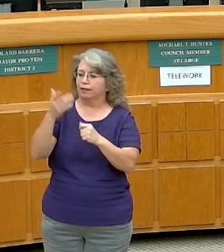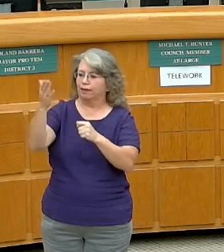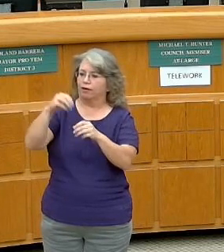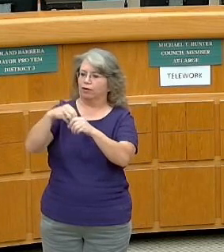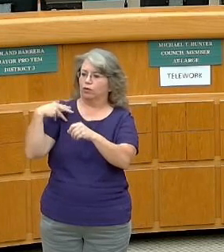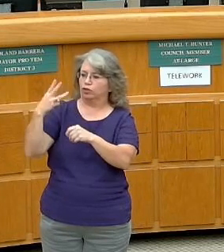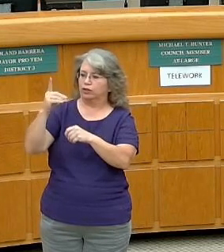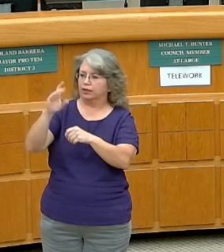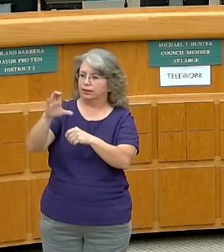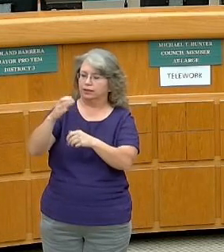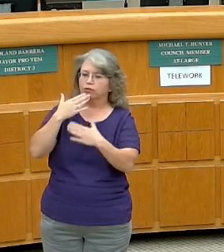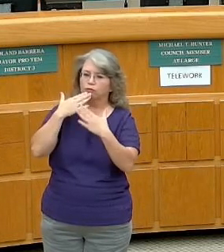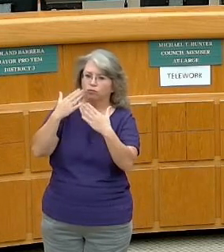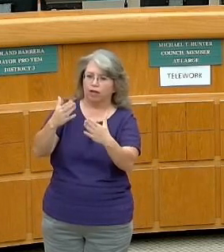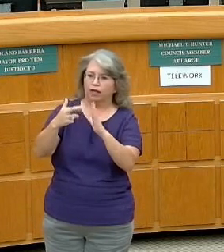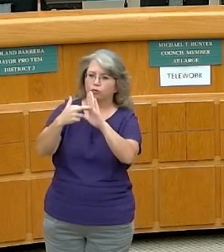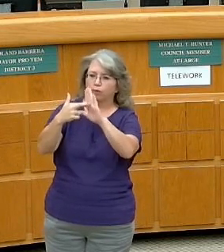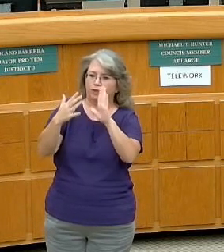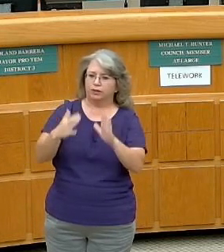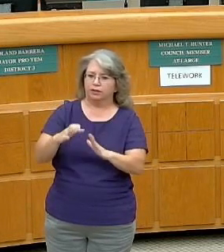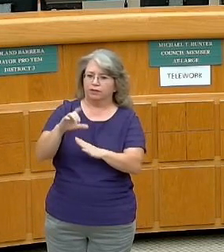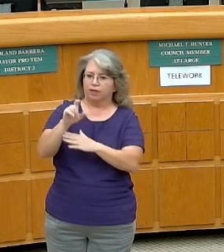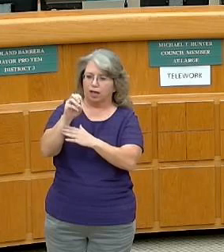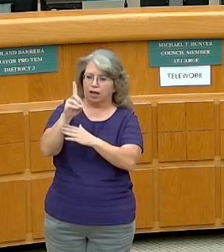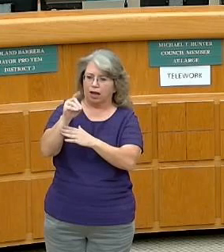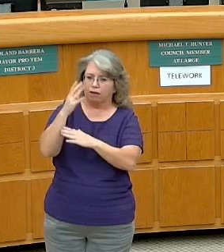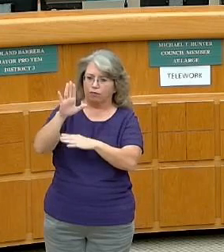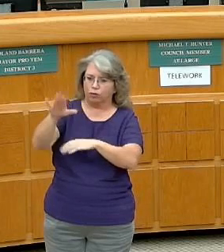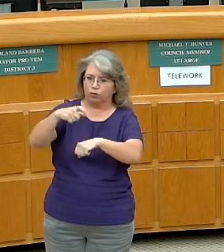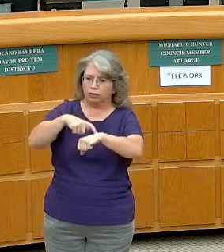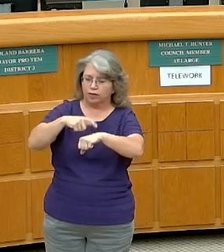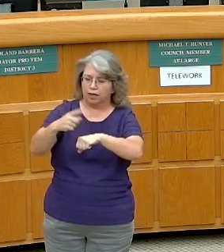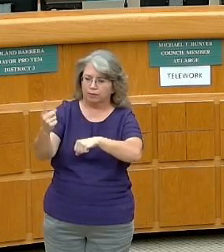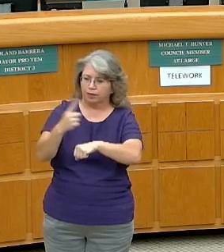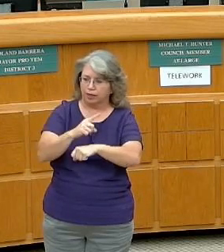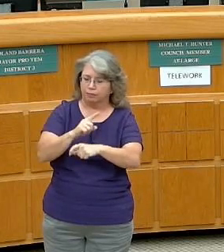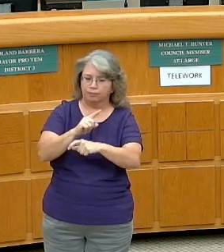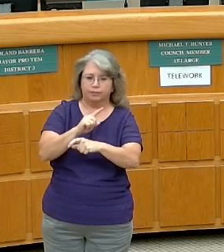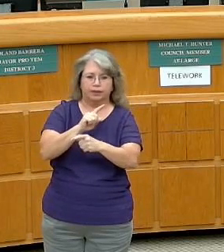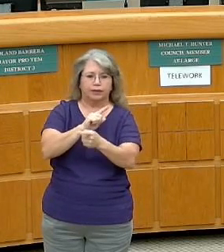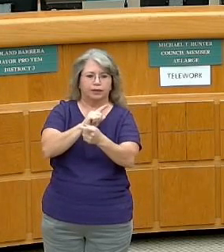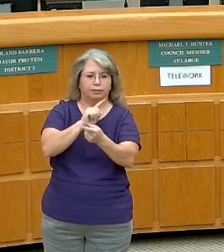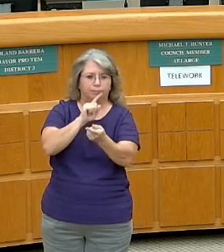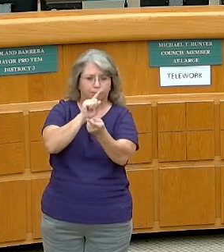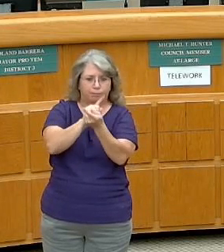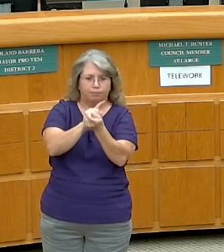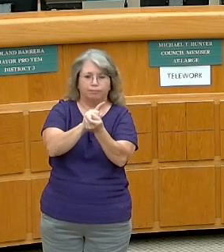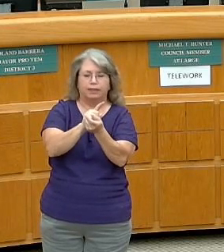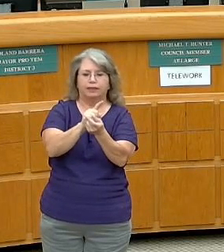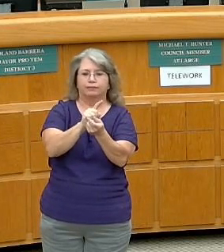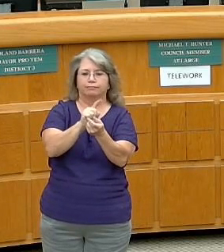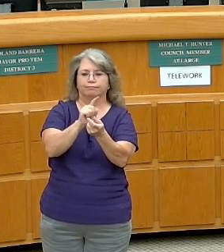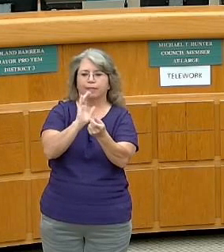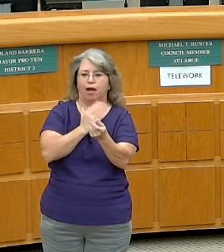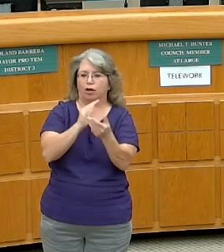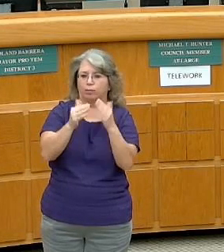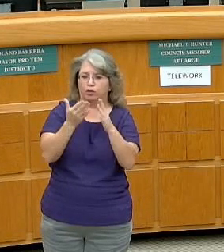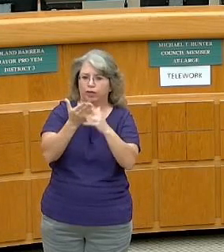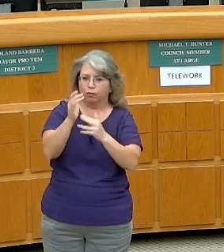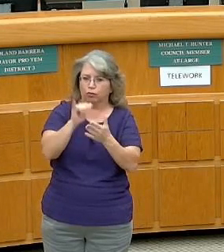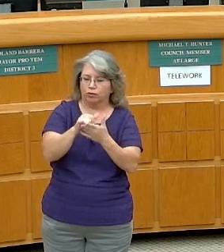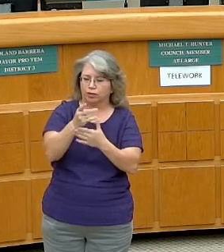Cloud for him taking time to come out to meet the community through this press conference and for continuing to have Corpus